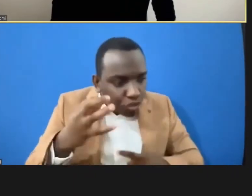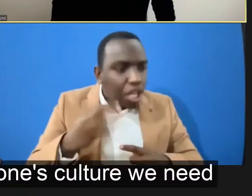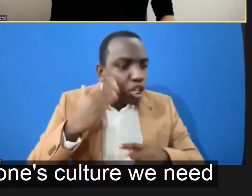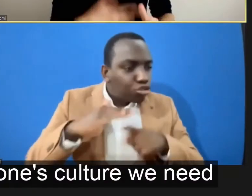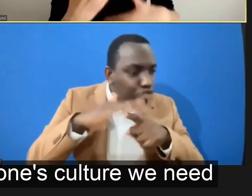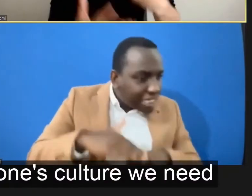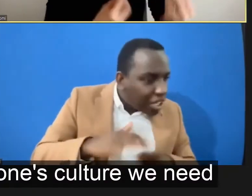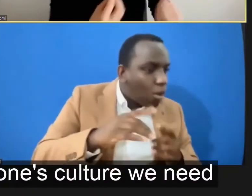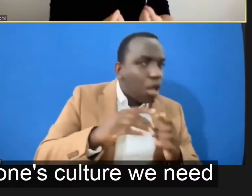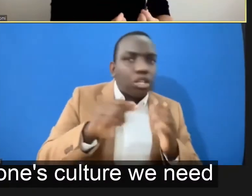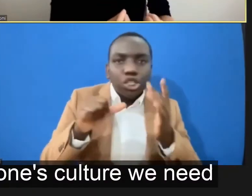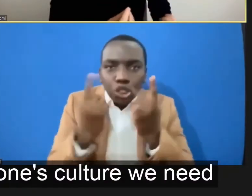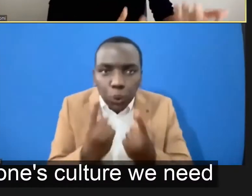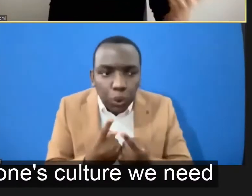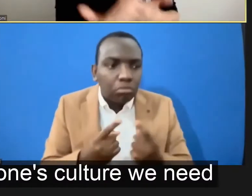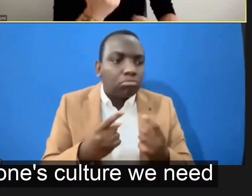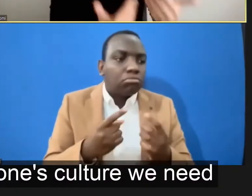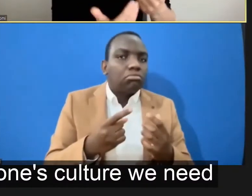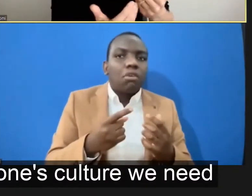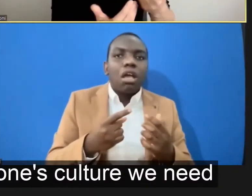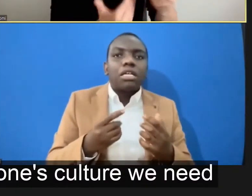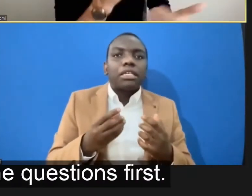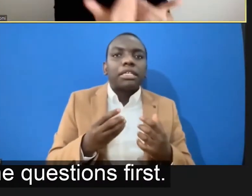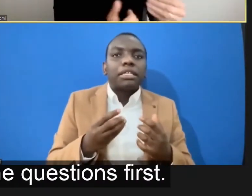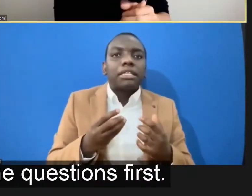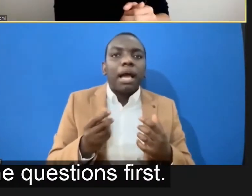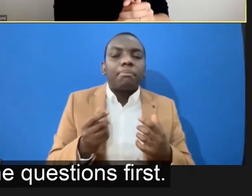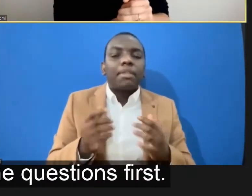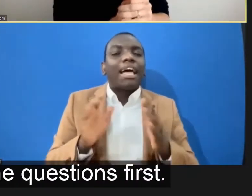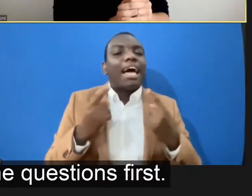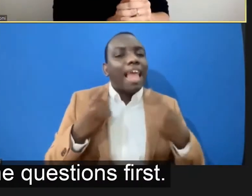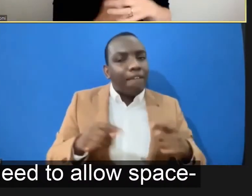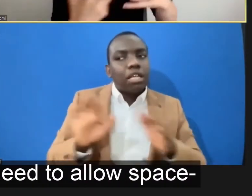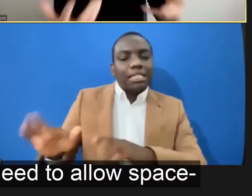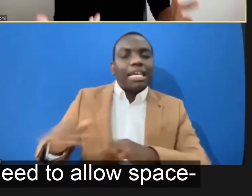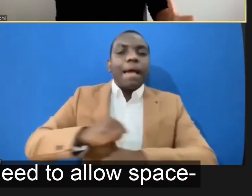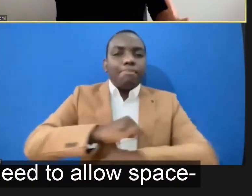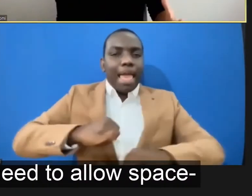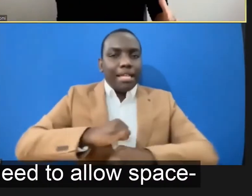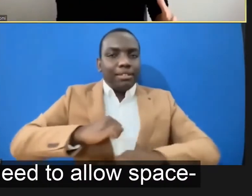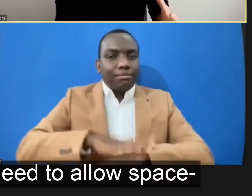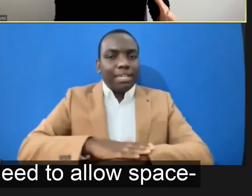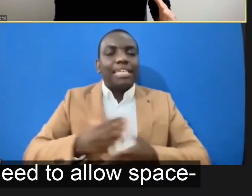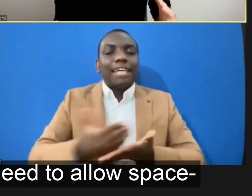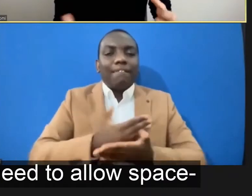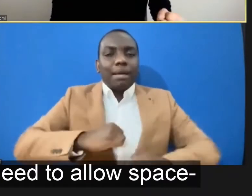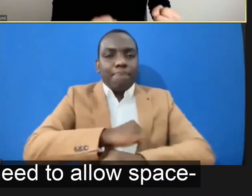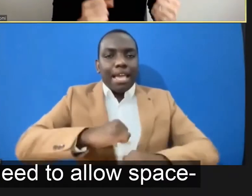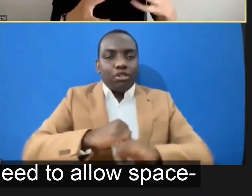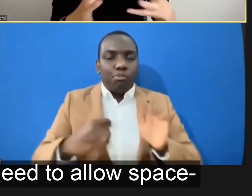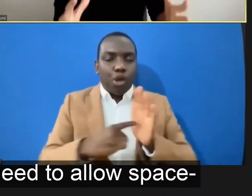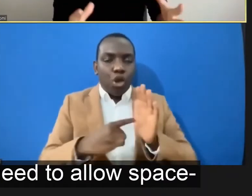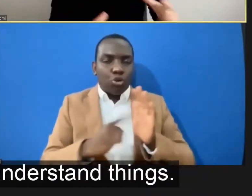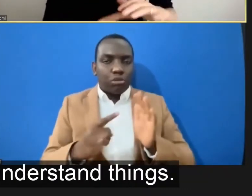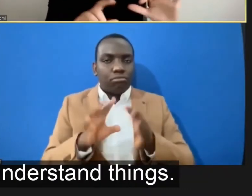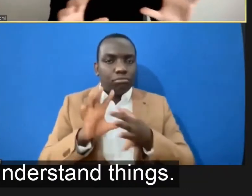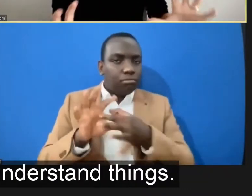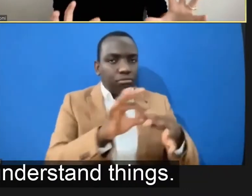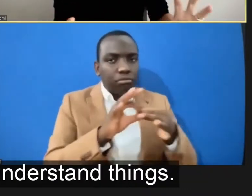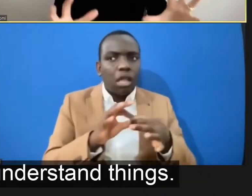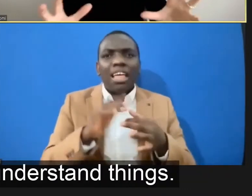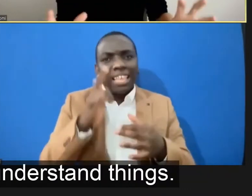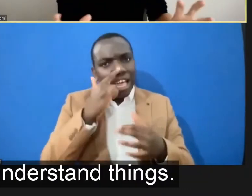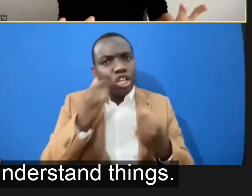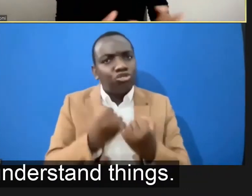If we need to learn about someone's culture, we need to ask the questions first. We cannot discriminate. We need to allow space, a safe